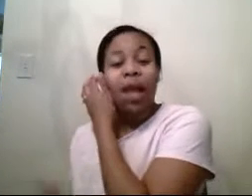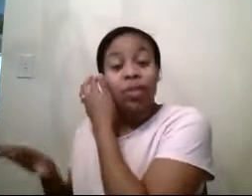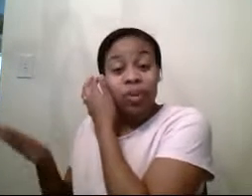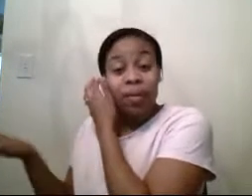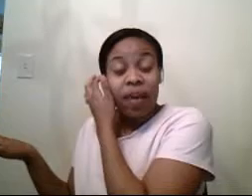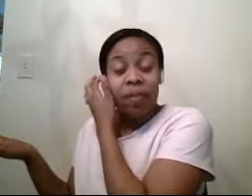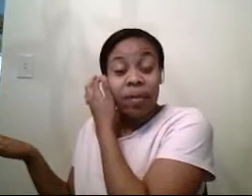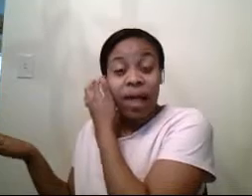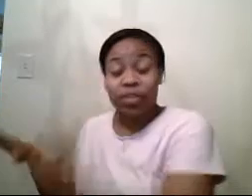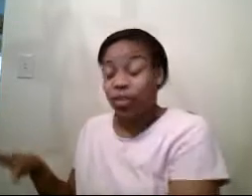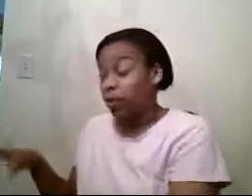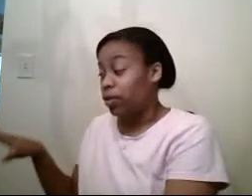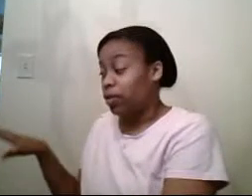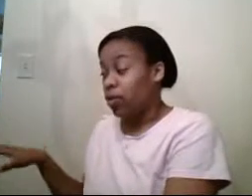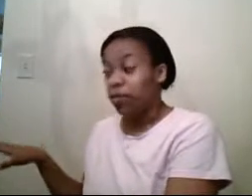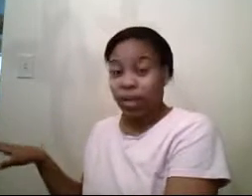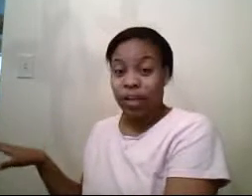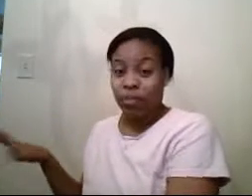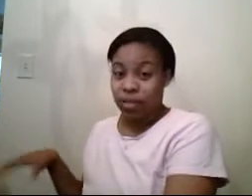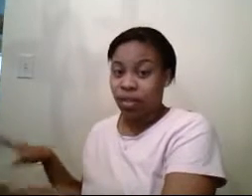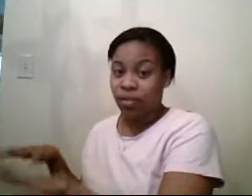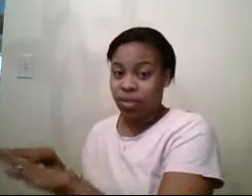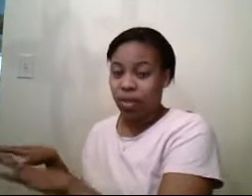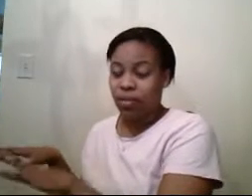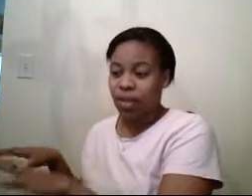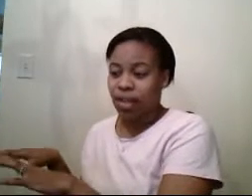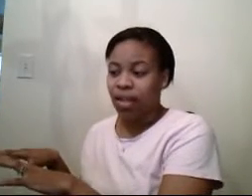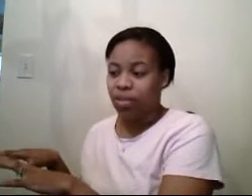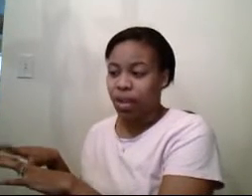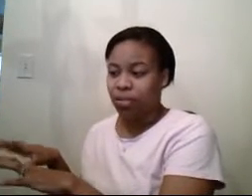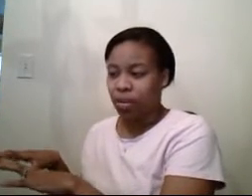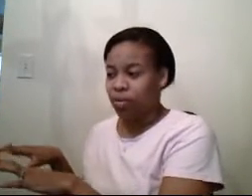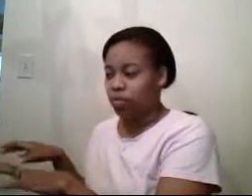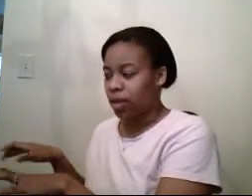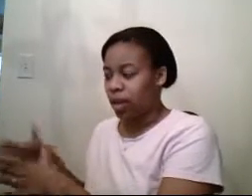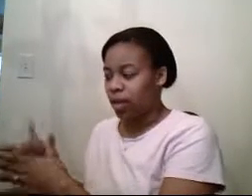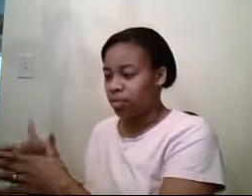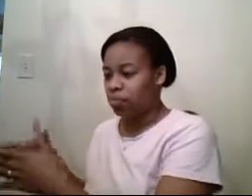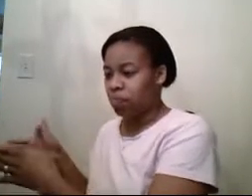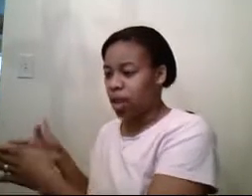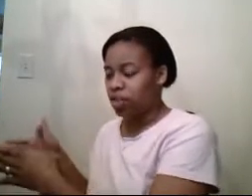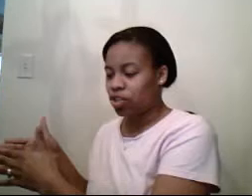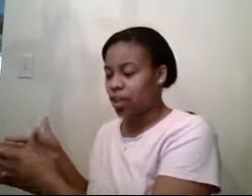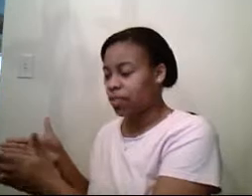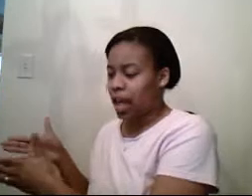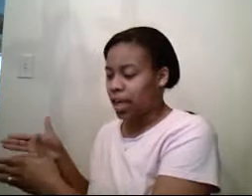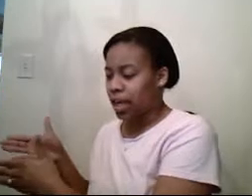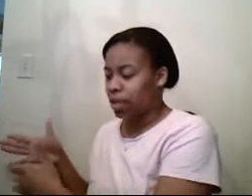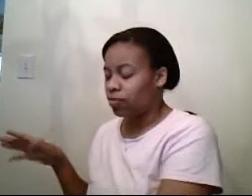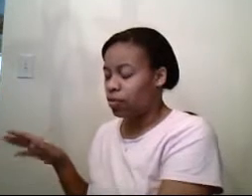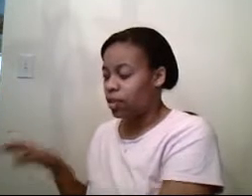Now we're talking about fiberglass, so we're over here. We're still, in this sign space, but we sort of got a body shift and eye gaze over to